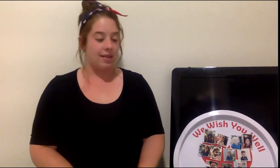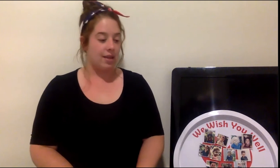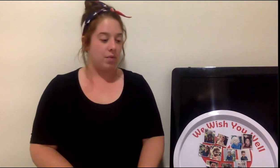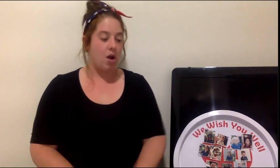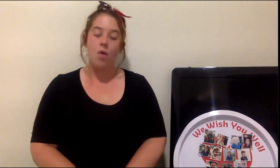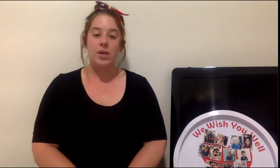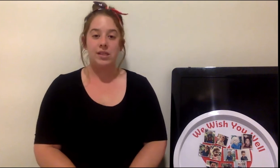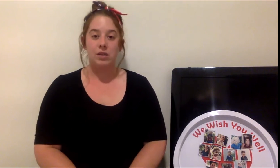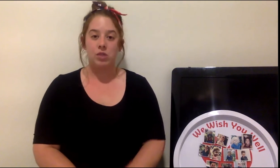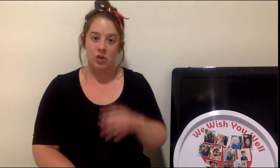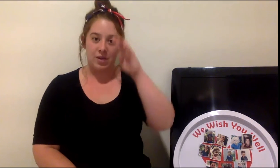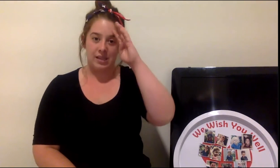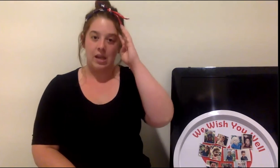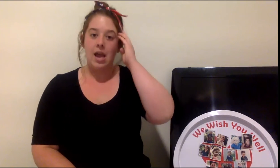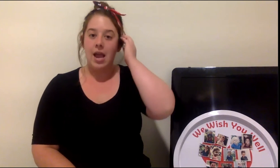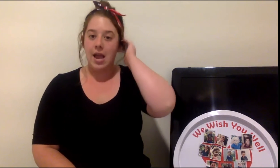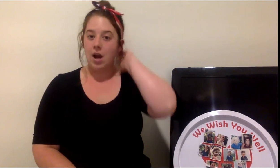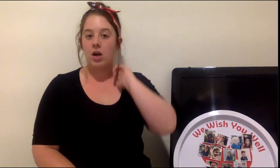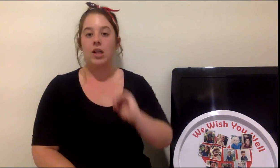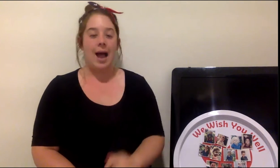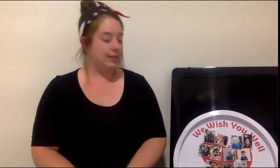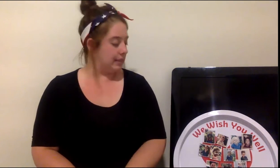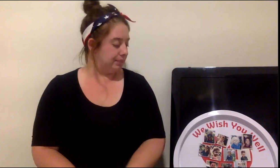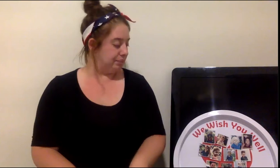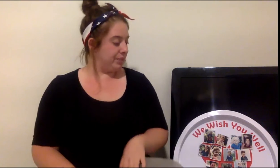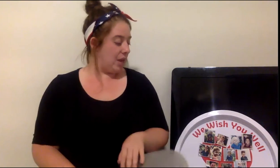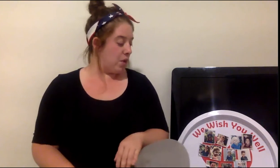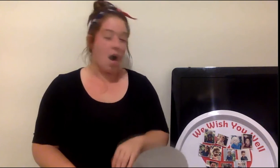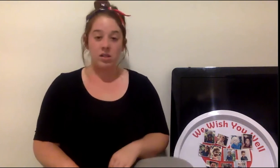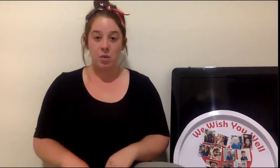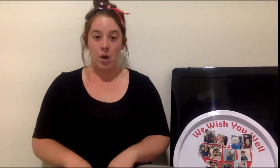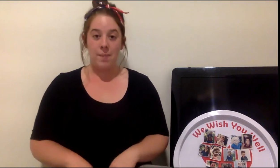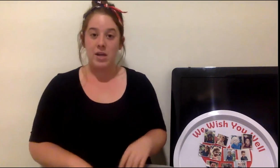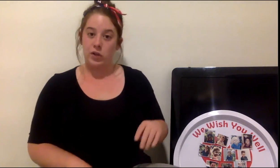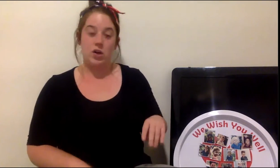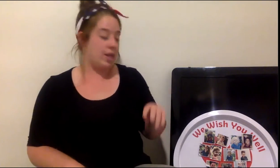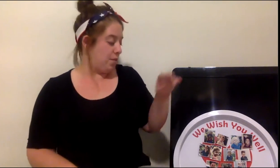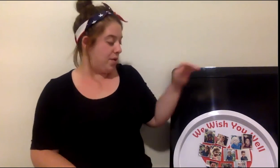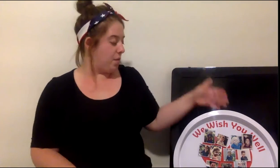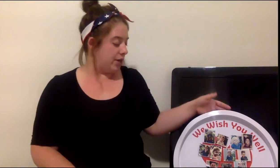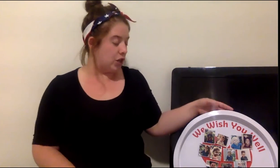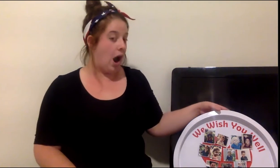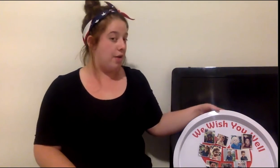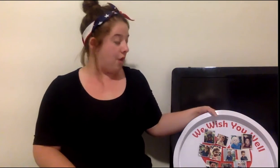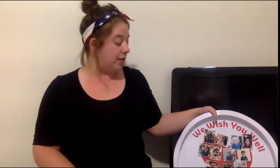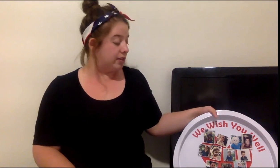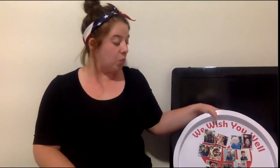like we always used to in our class. And we also want to make sure that we wish our friends